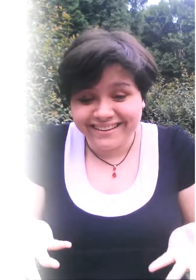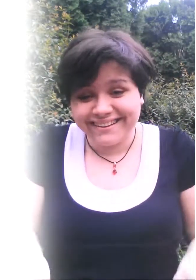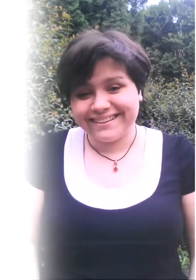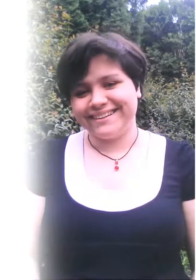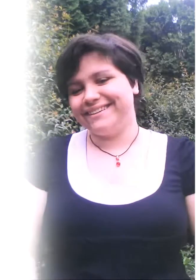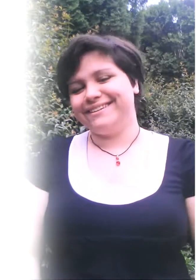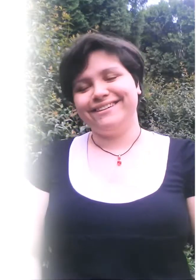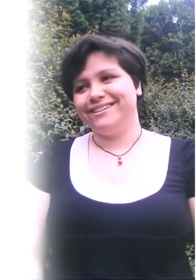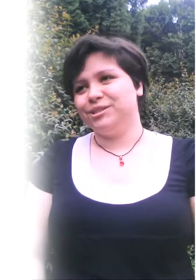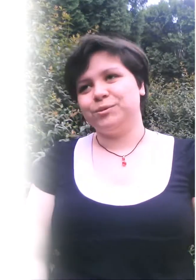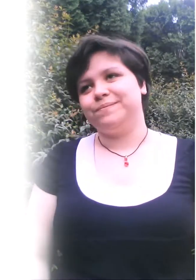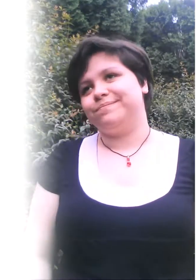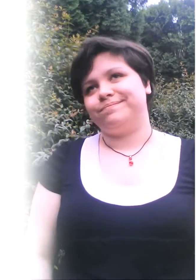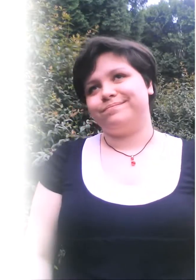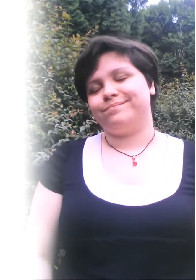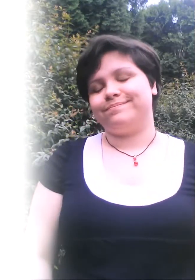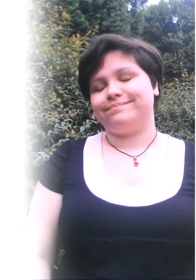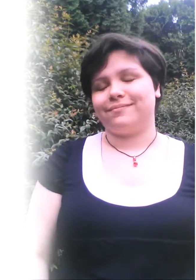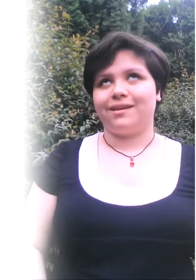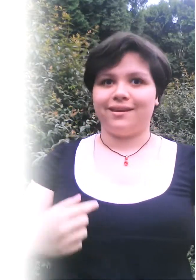heck.